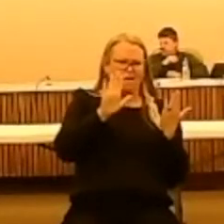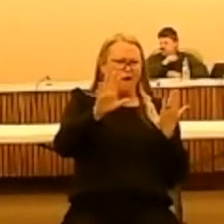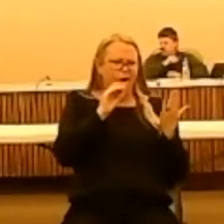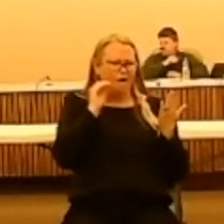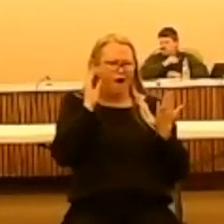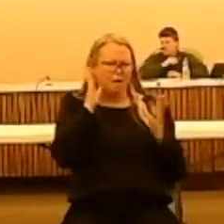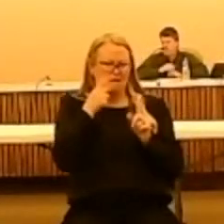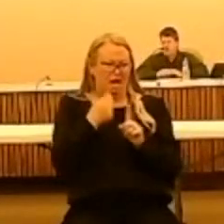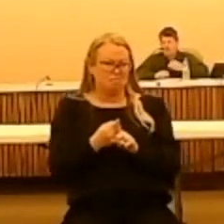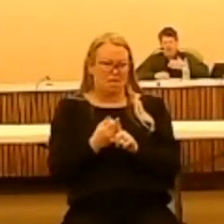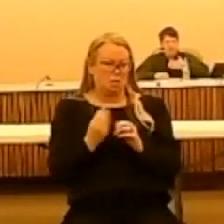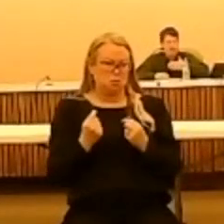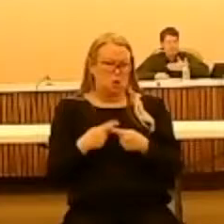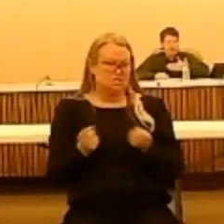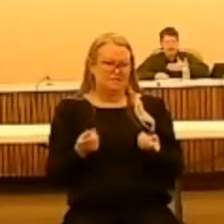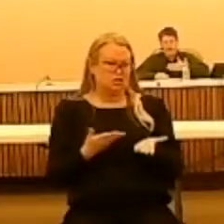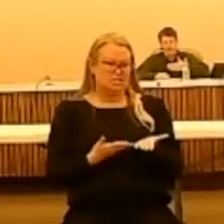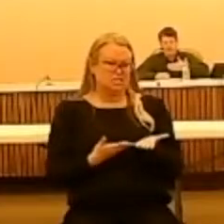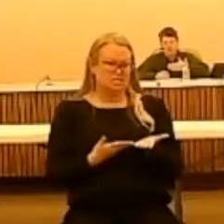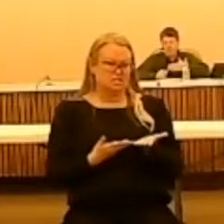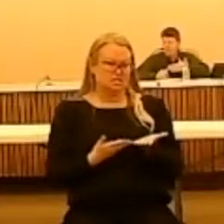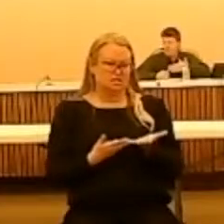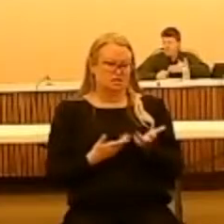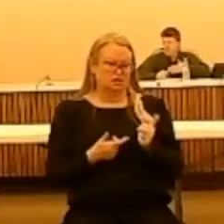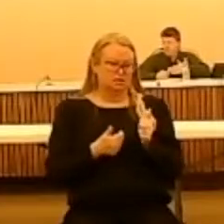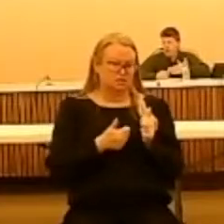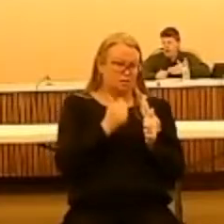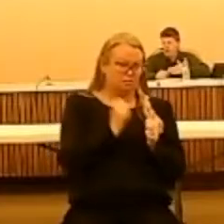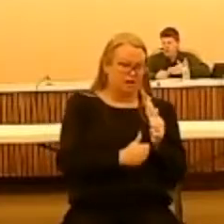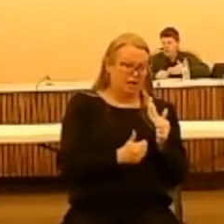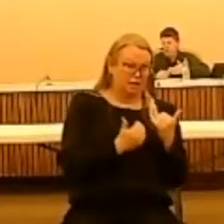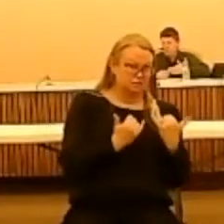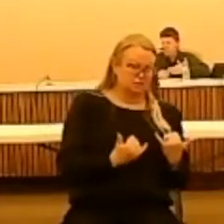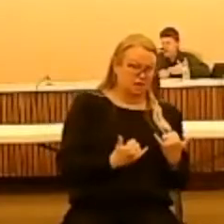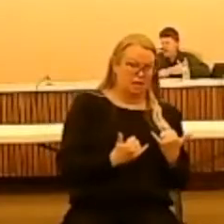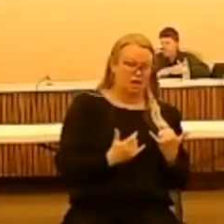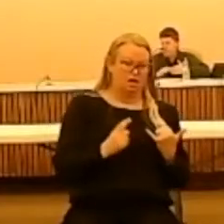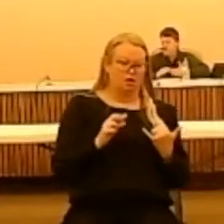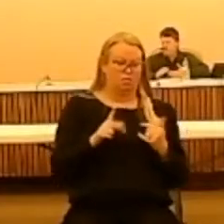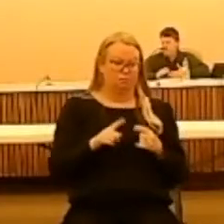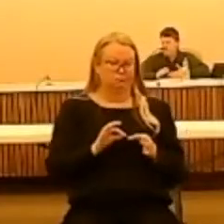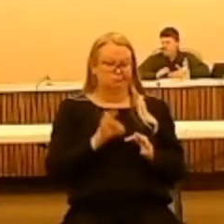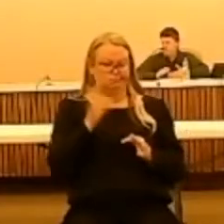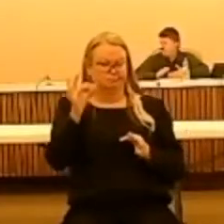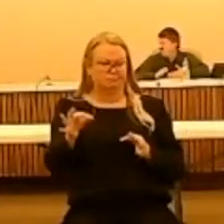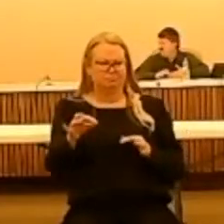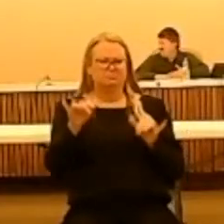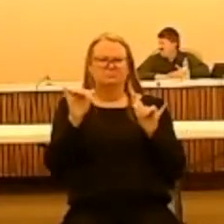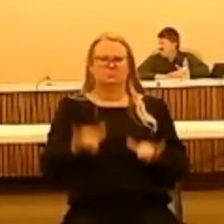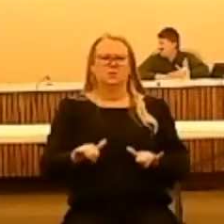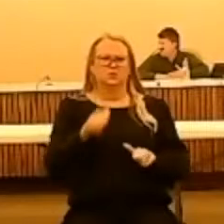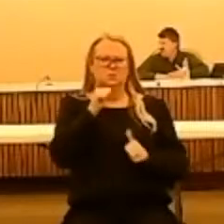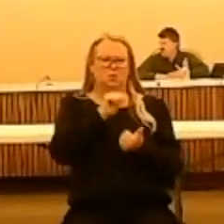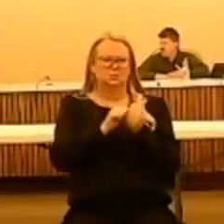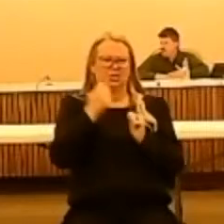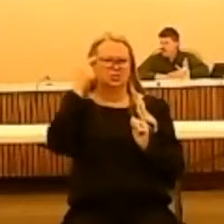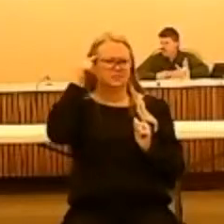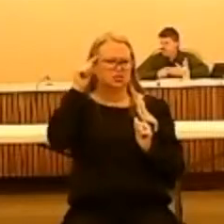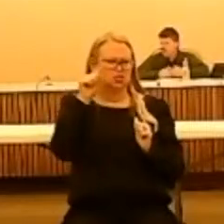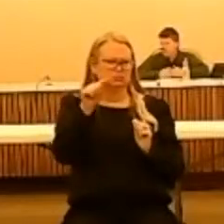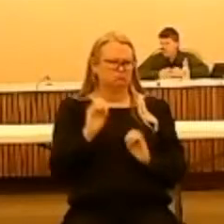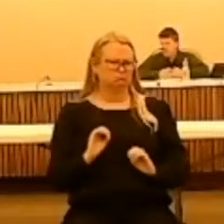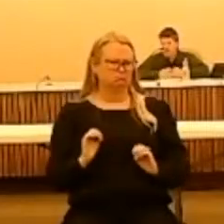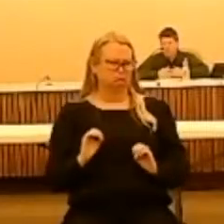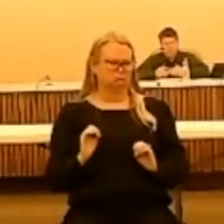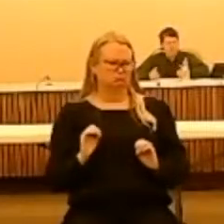And in refreshing my memory on the code we put in place, my misgivings went away because again, if